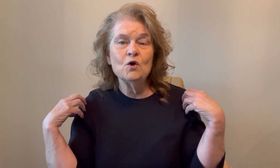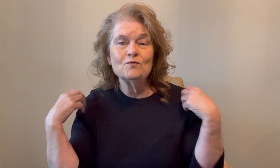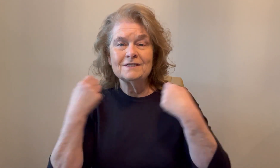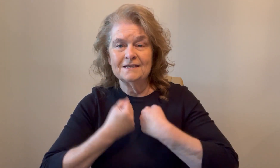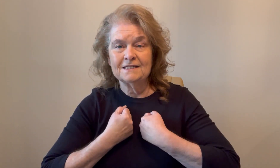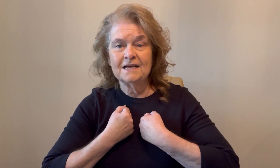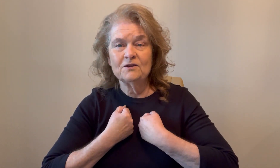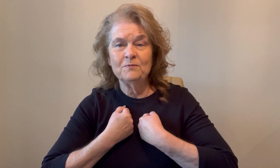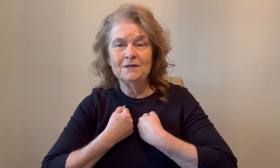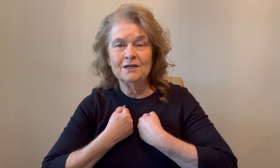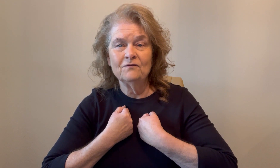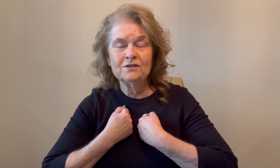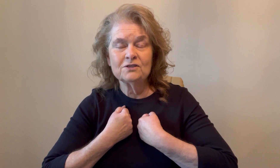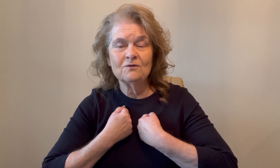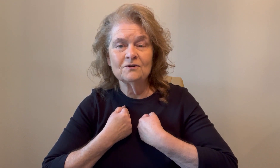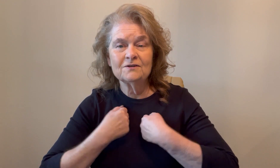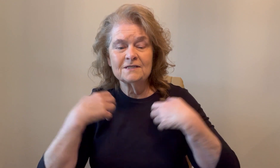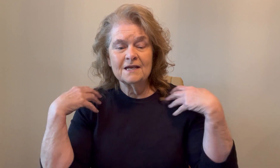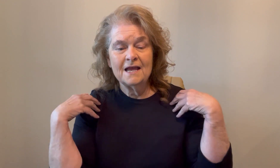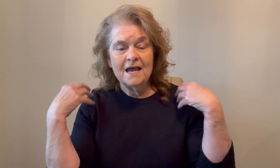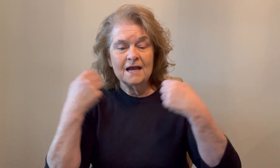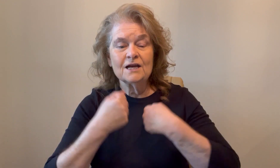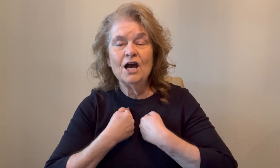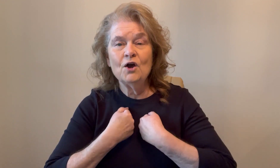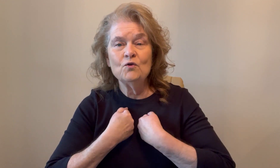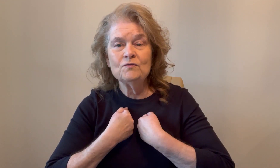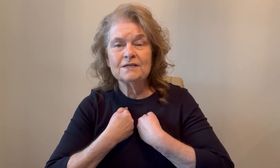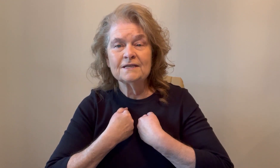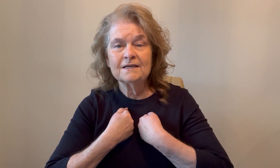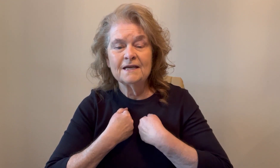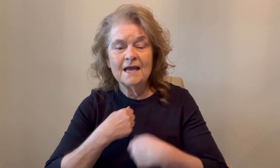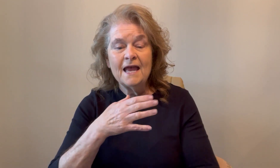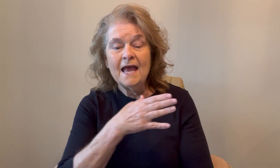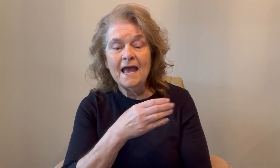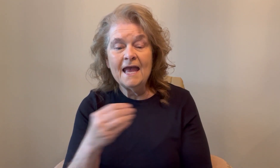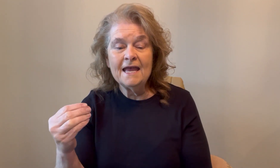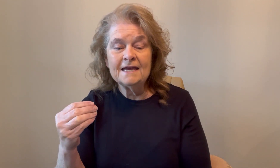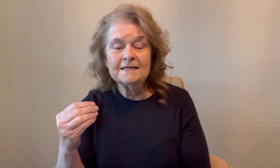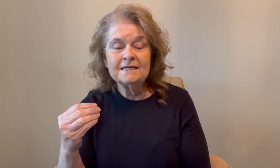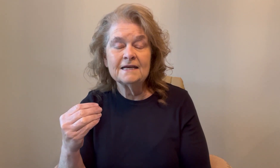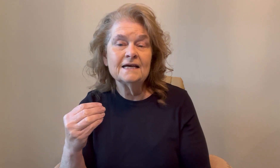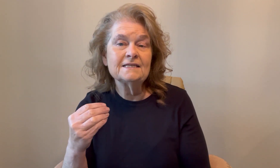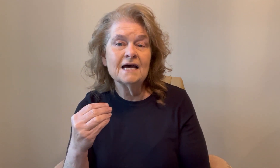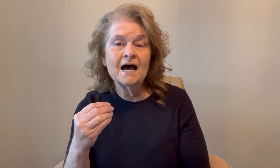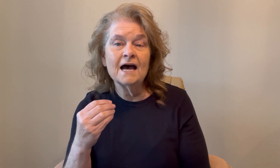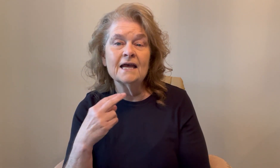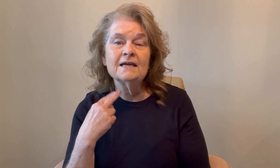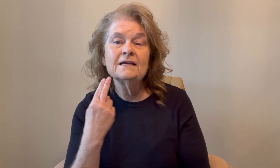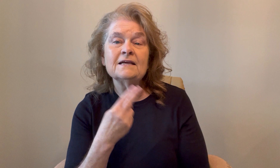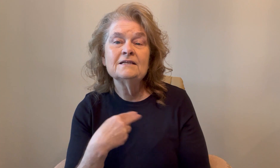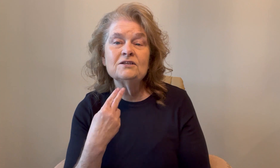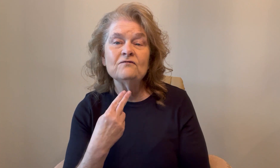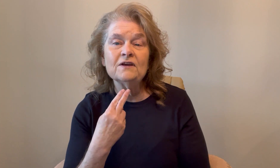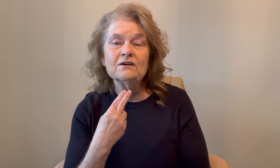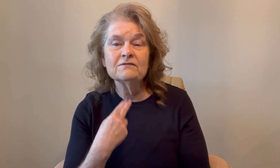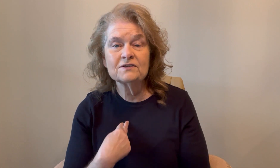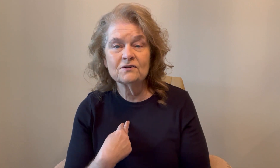Coat, it's like you're putting it over your shoulders, coat, and a tie, 2 fingers,